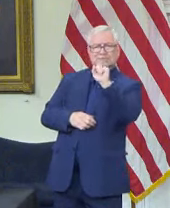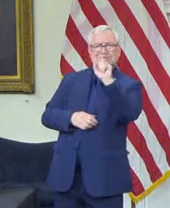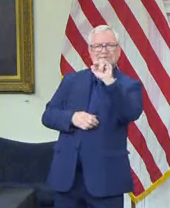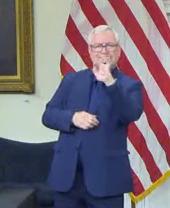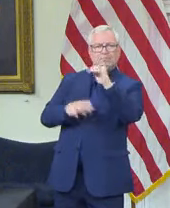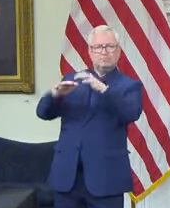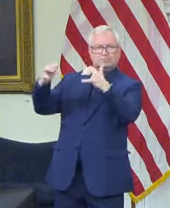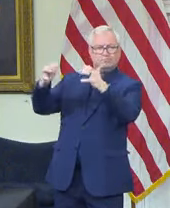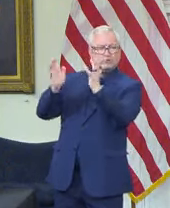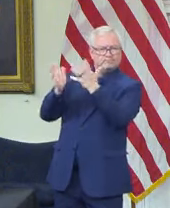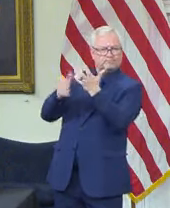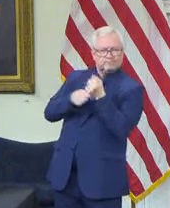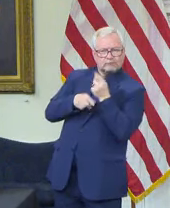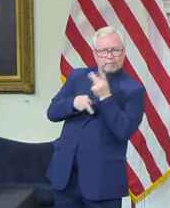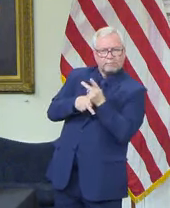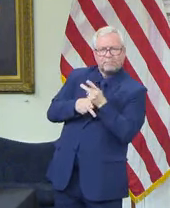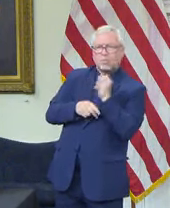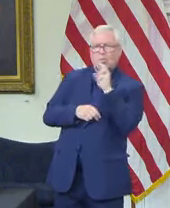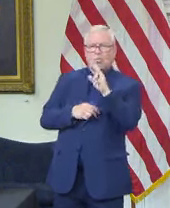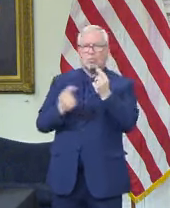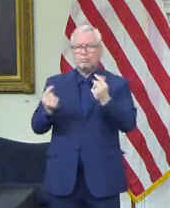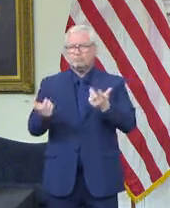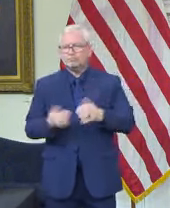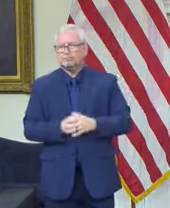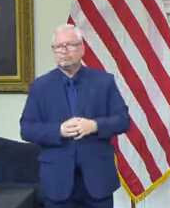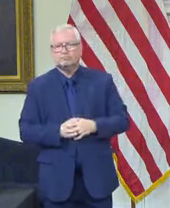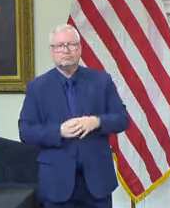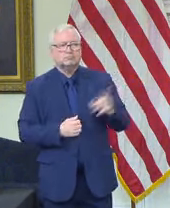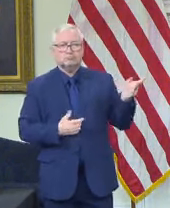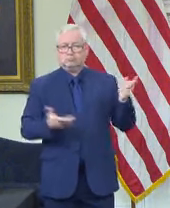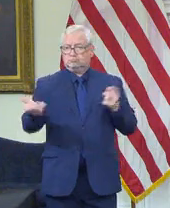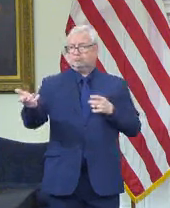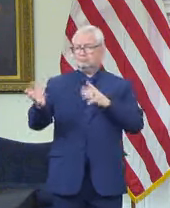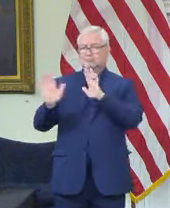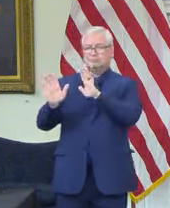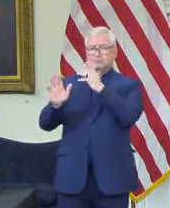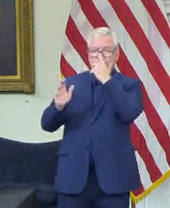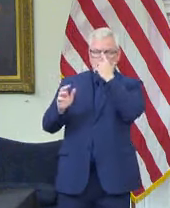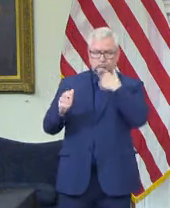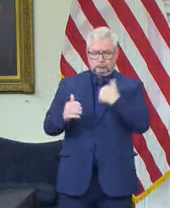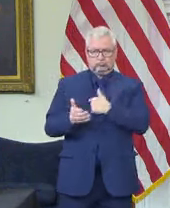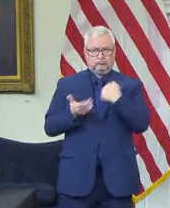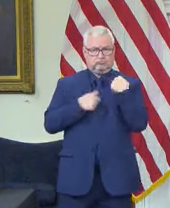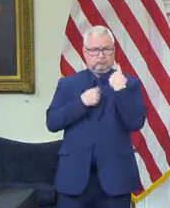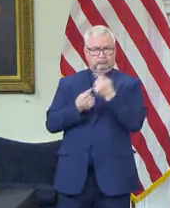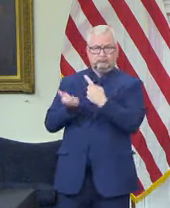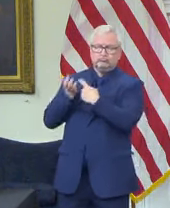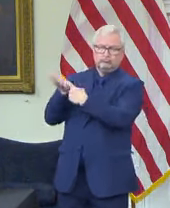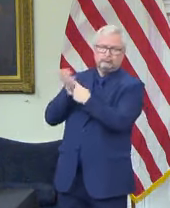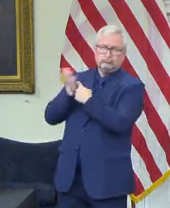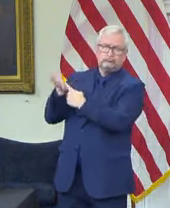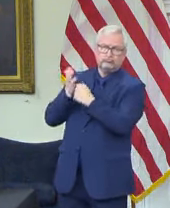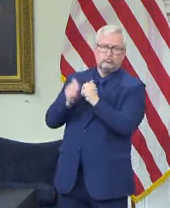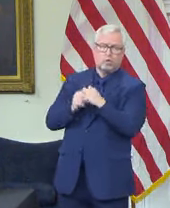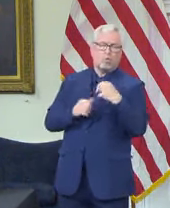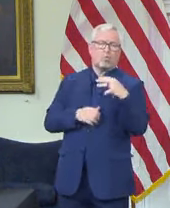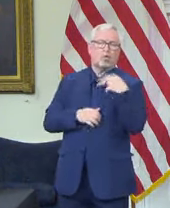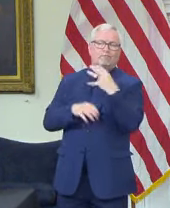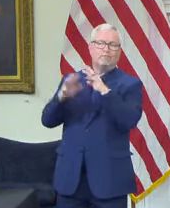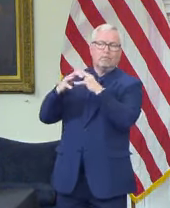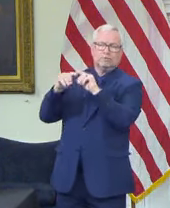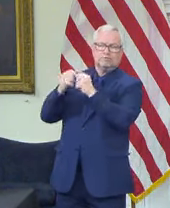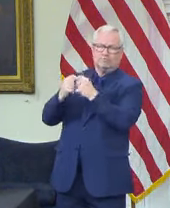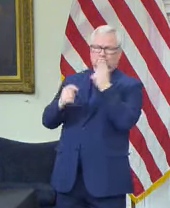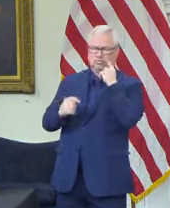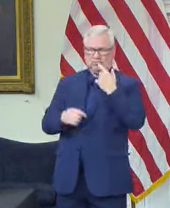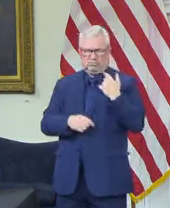been working together with the Washington football team for more than 7 years. The team reached out to us